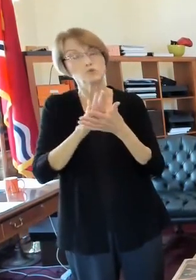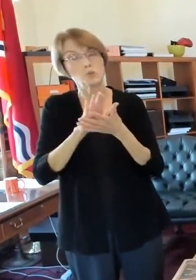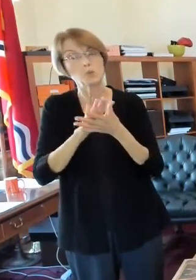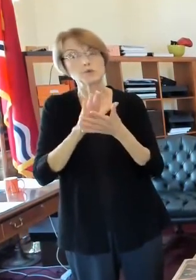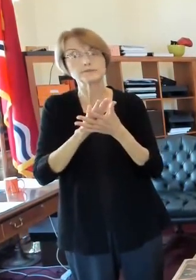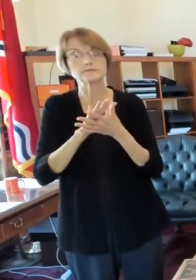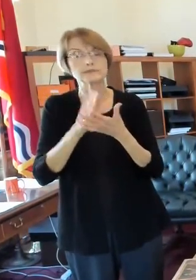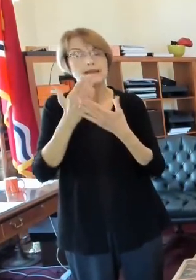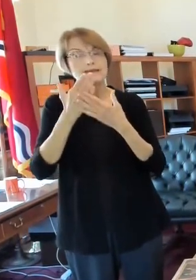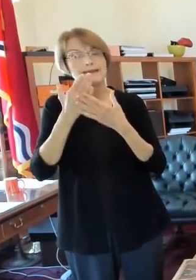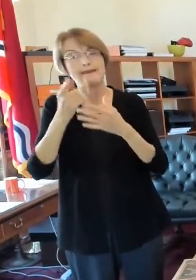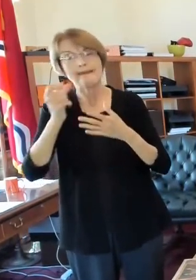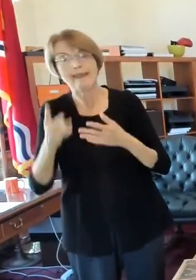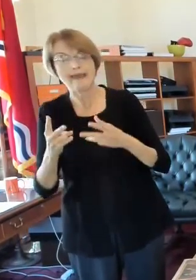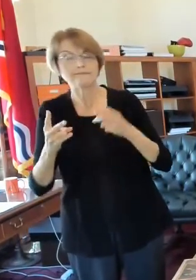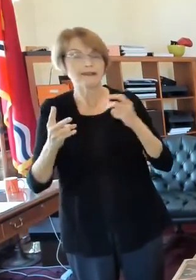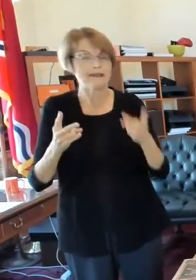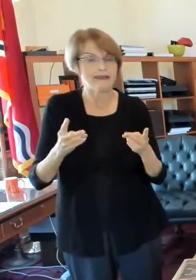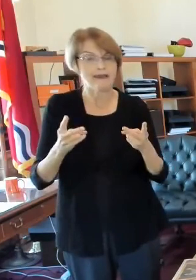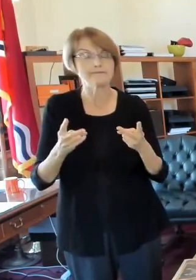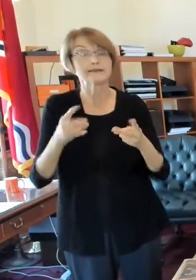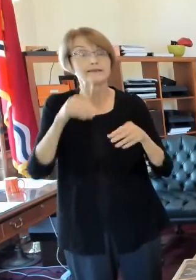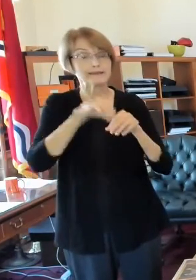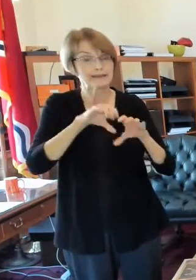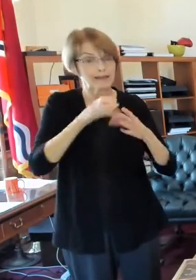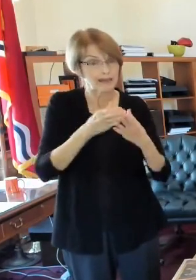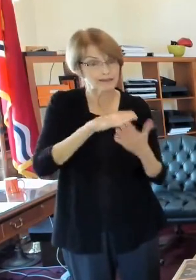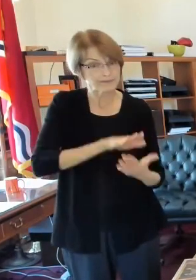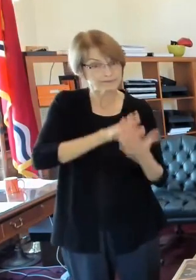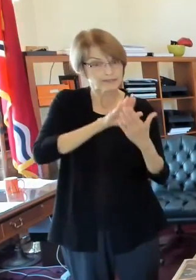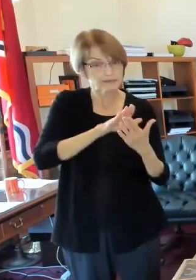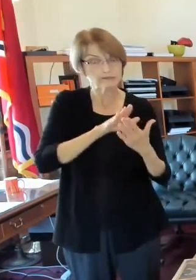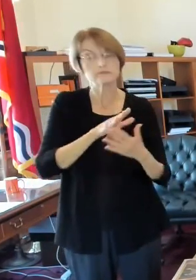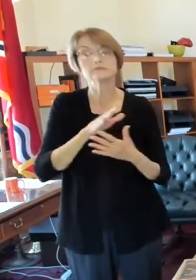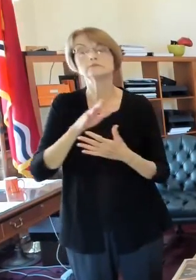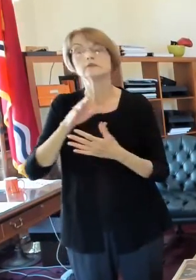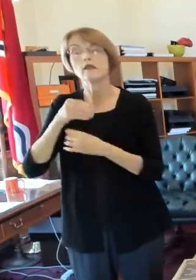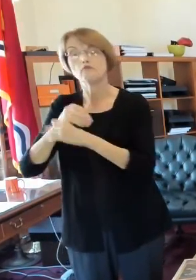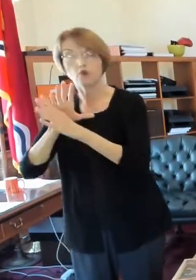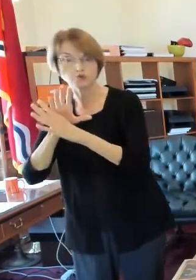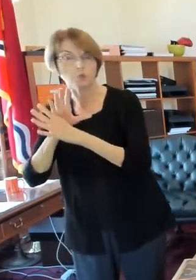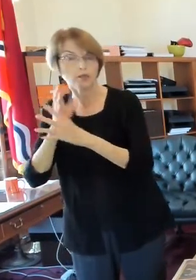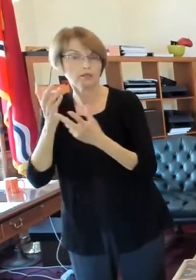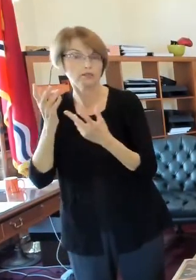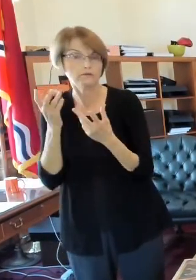split virtual and in-class option that they're going